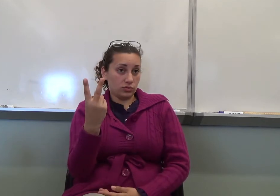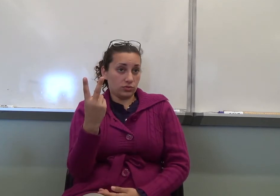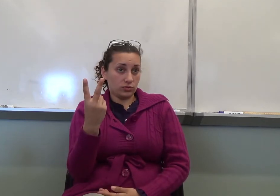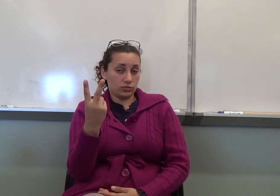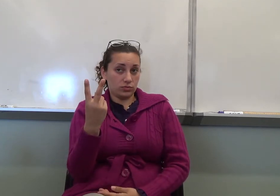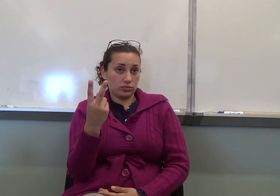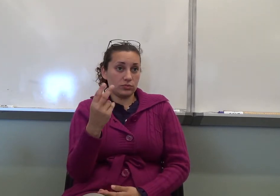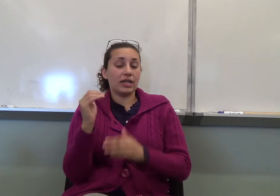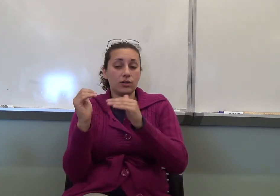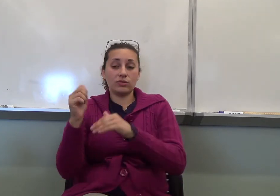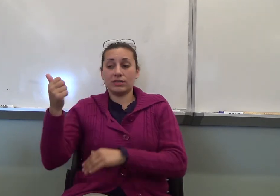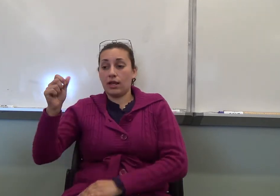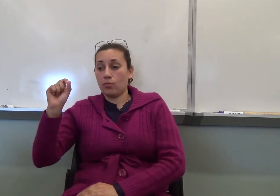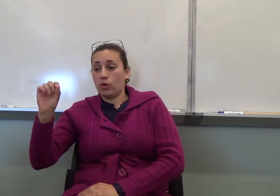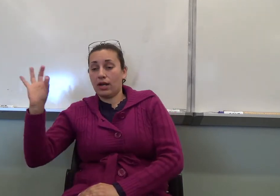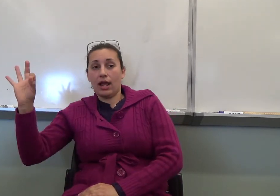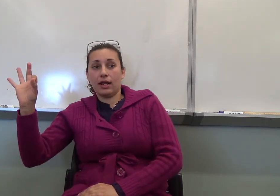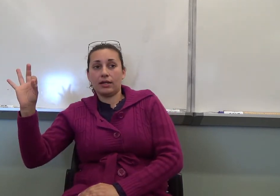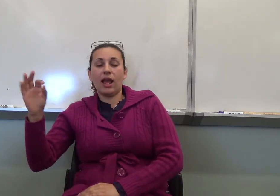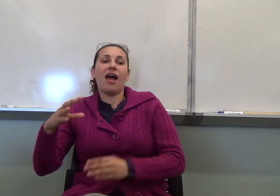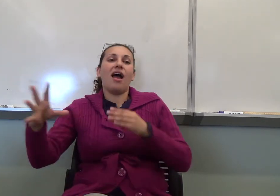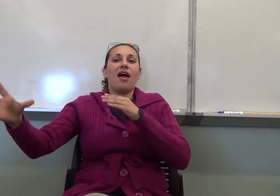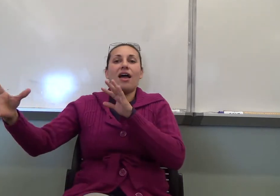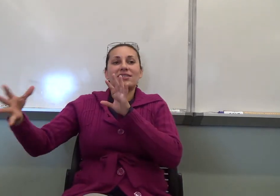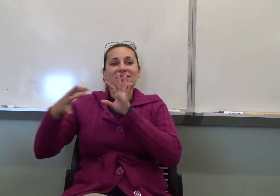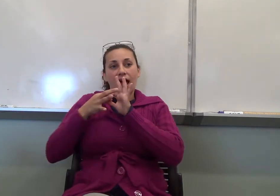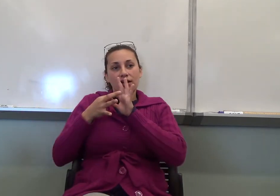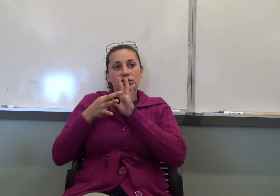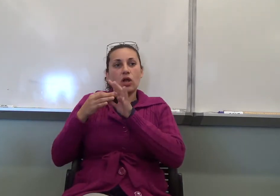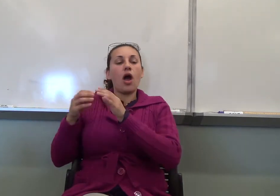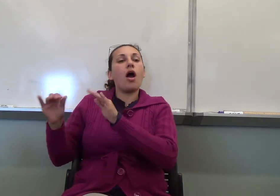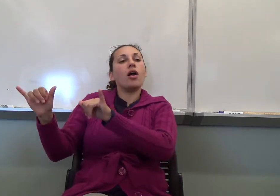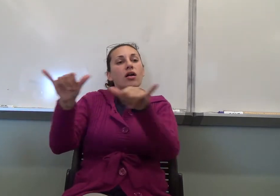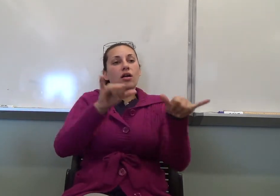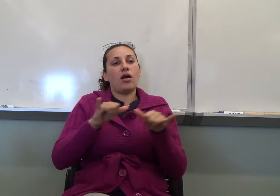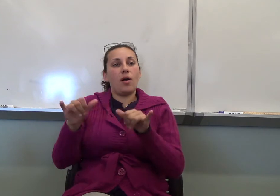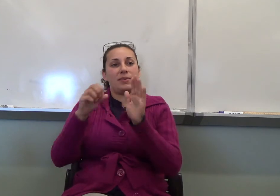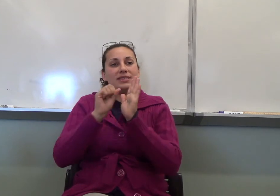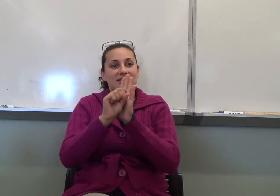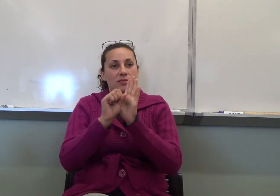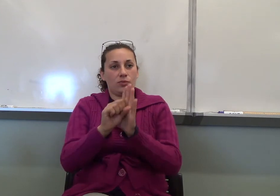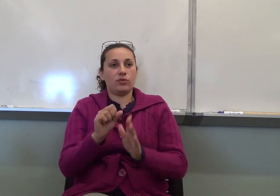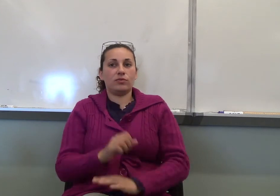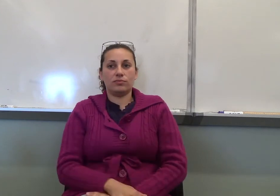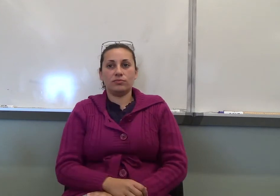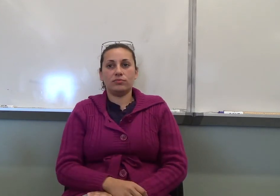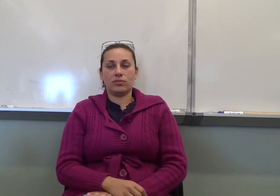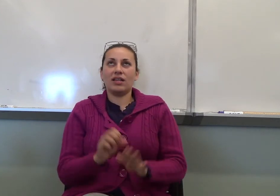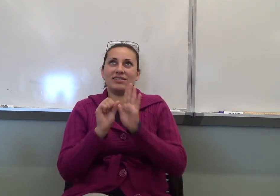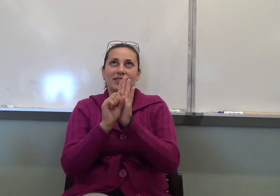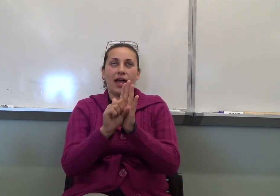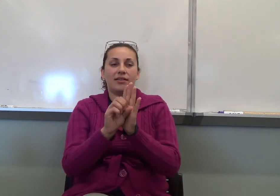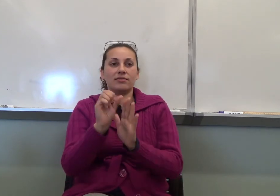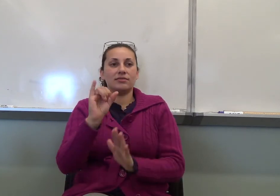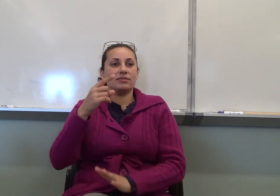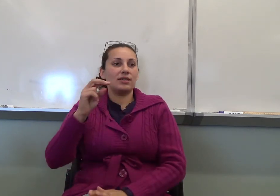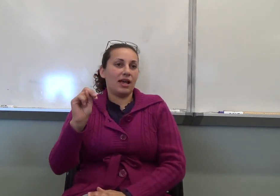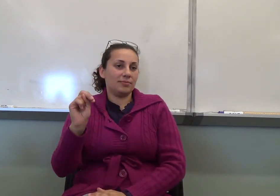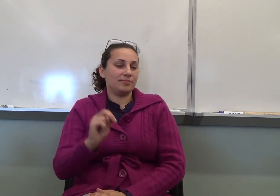10.9, attach the common sign. There it is. Huh? You could do this on the calculator. It would look